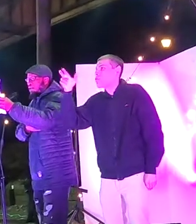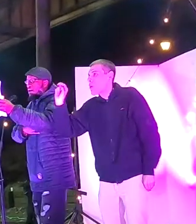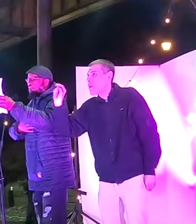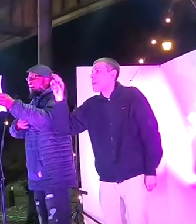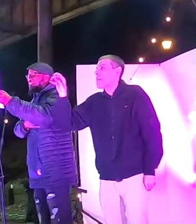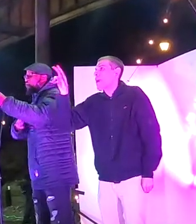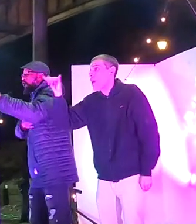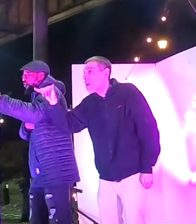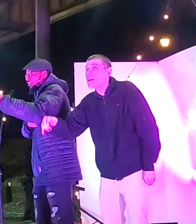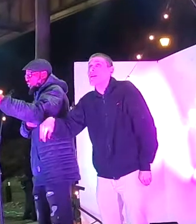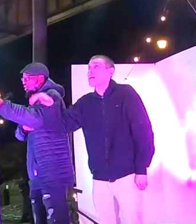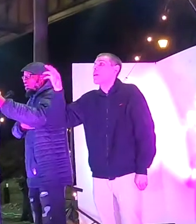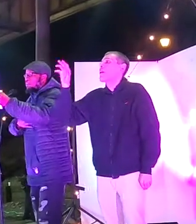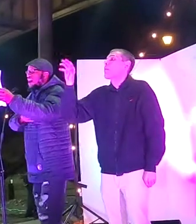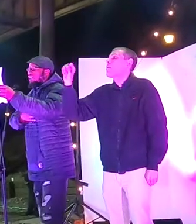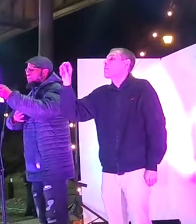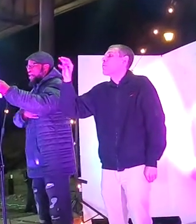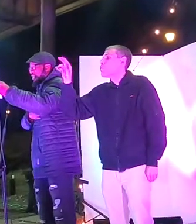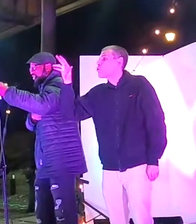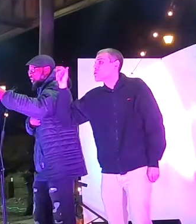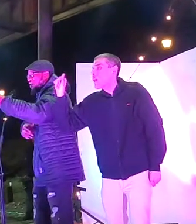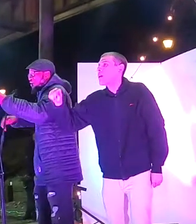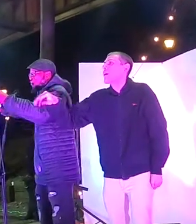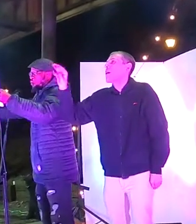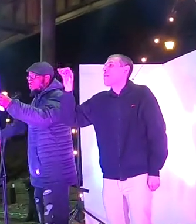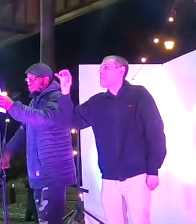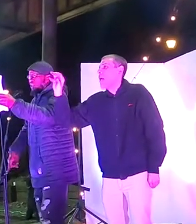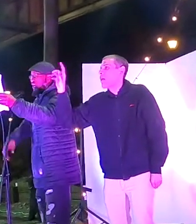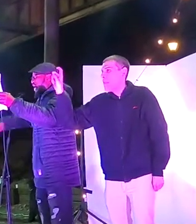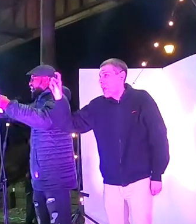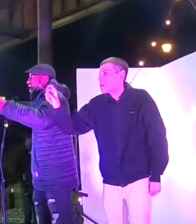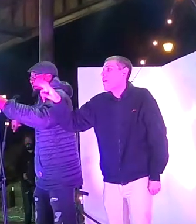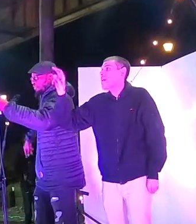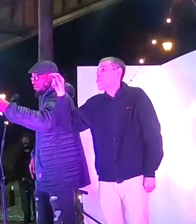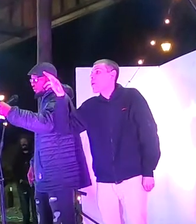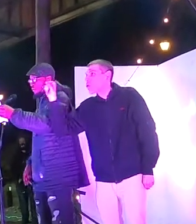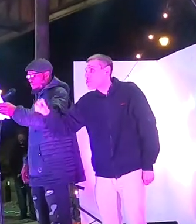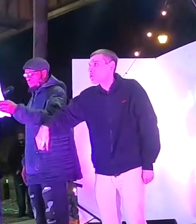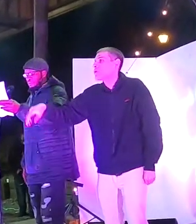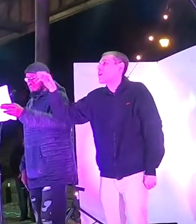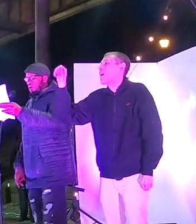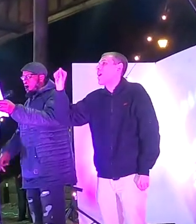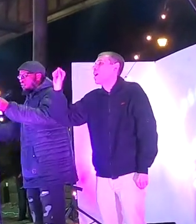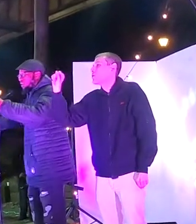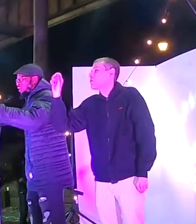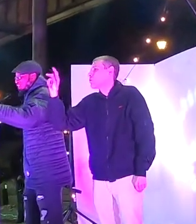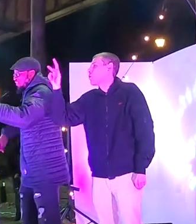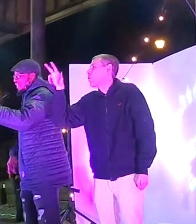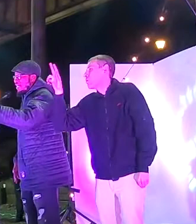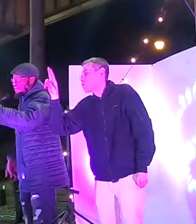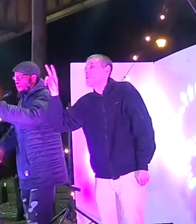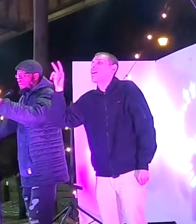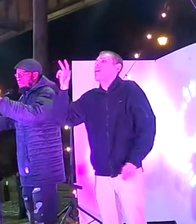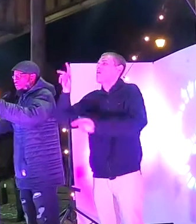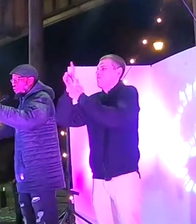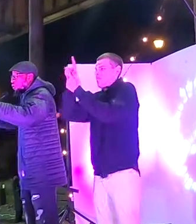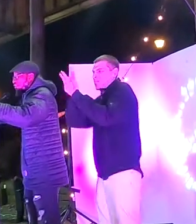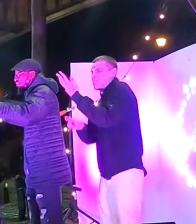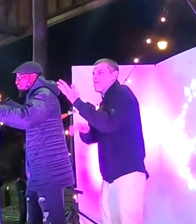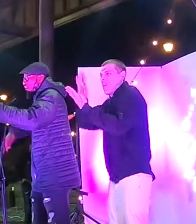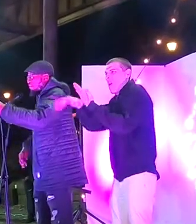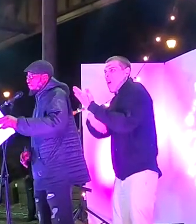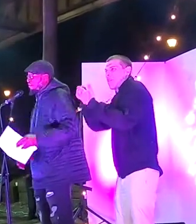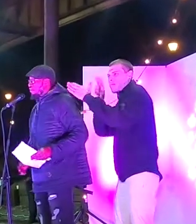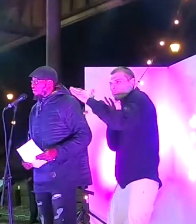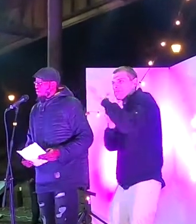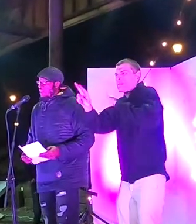Marley, Mansa Musa, Malcolm X, the Maroons, and Amazulu. Also ostracized throughout the 4 corners